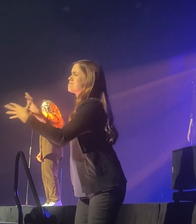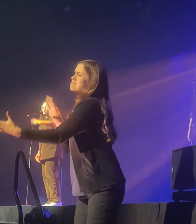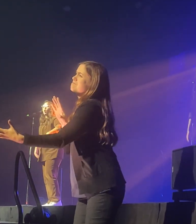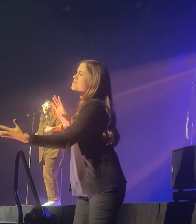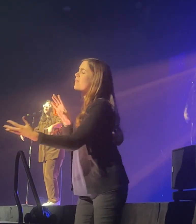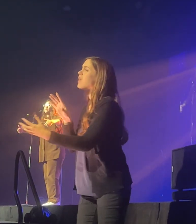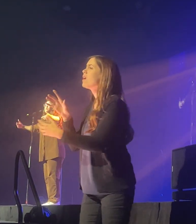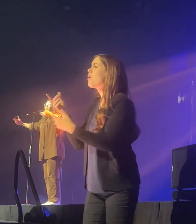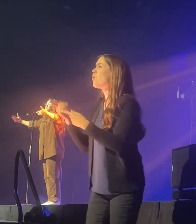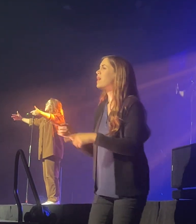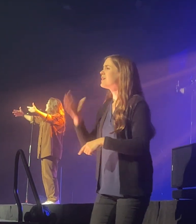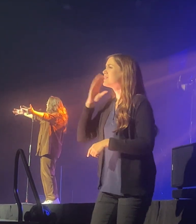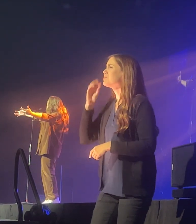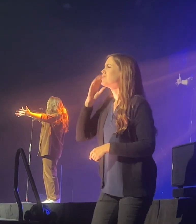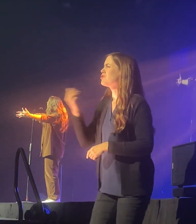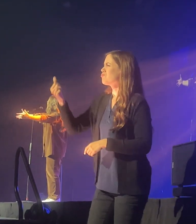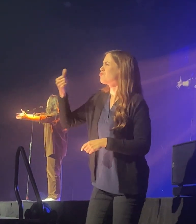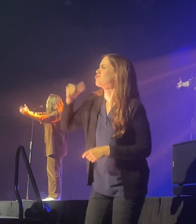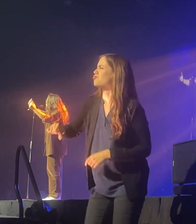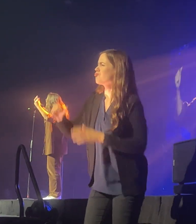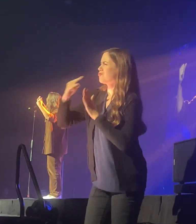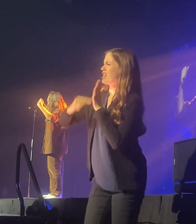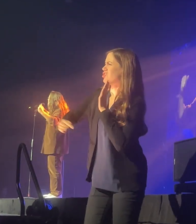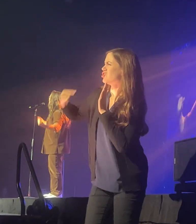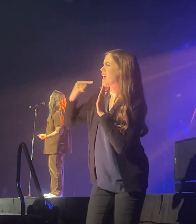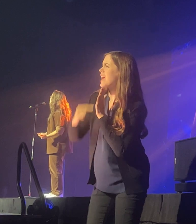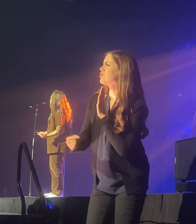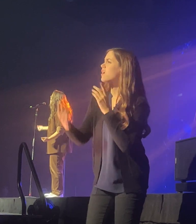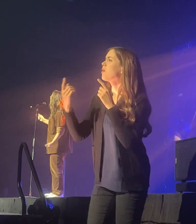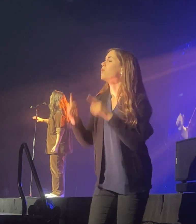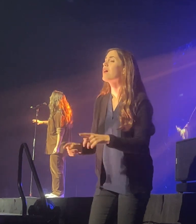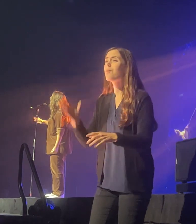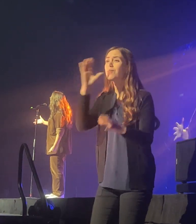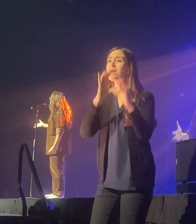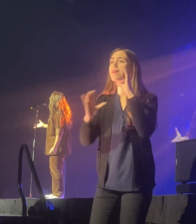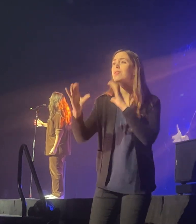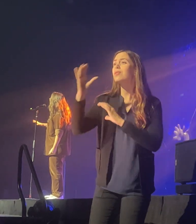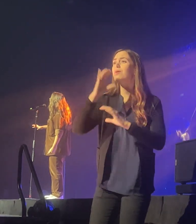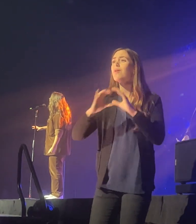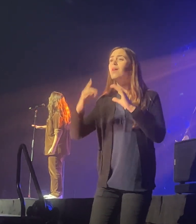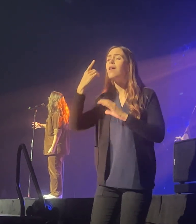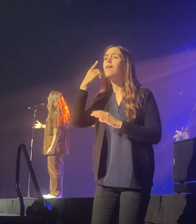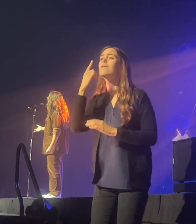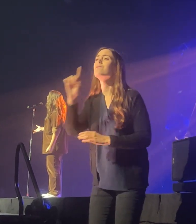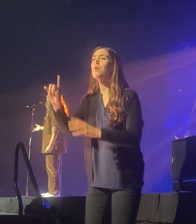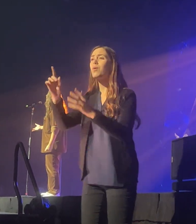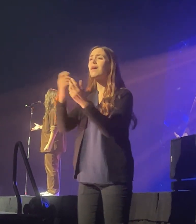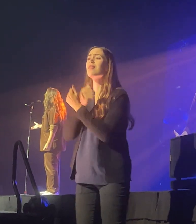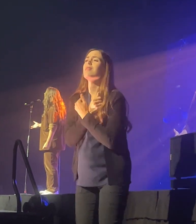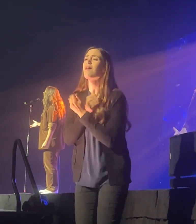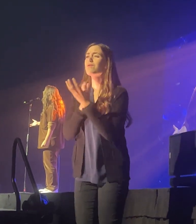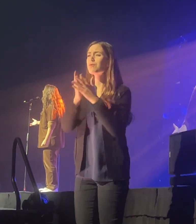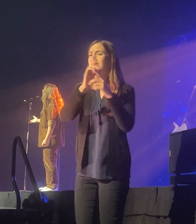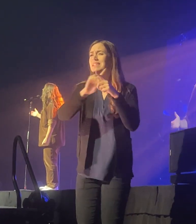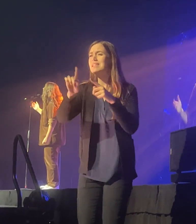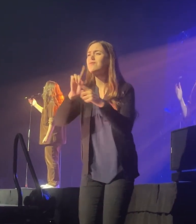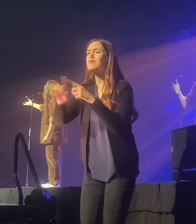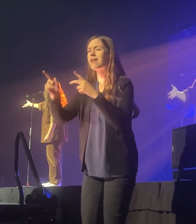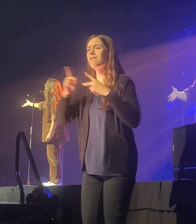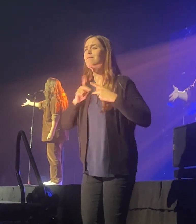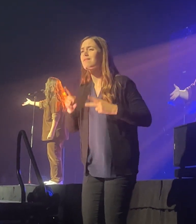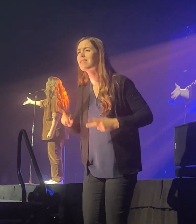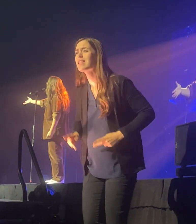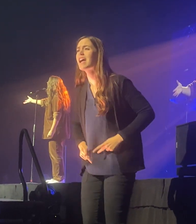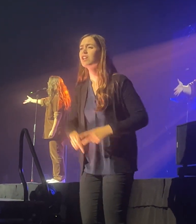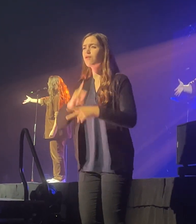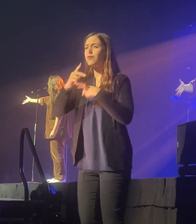rejected. When we've looked for infinite, affirming love through lesser physical fleshly virgins. When we gave it